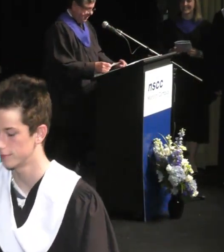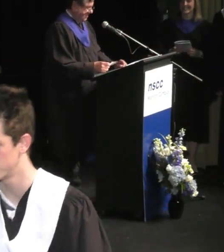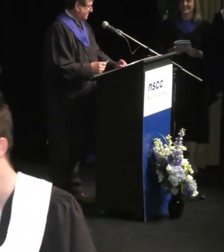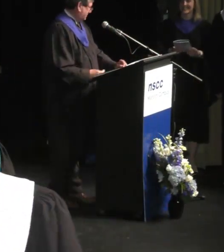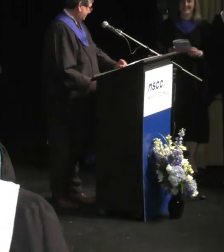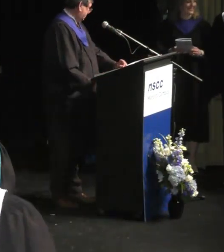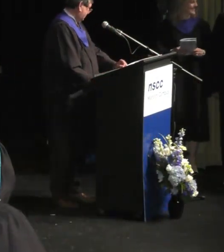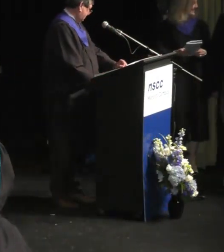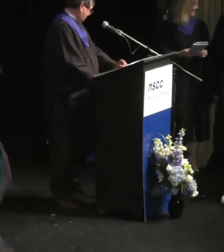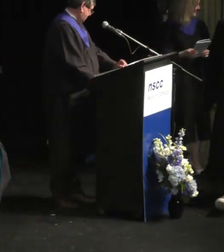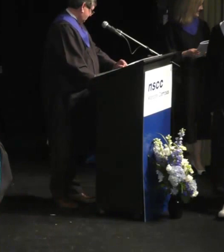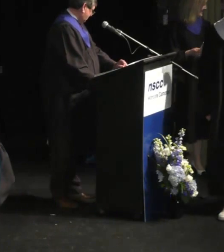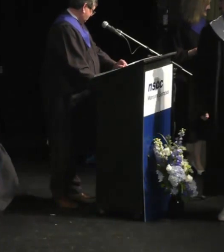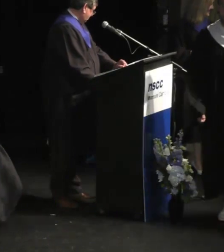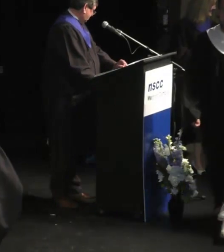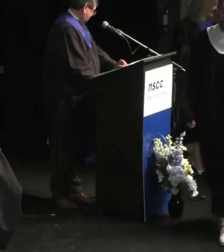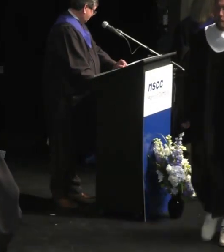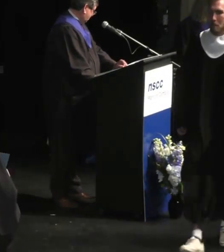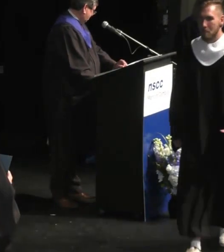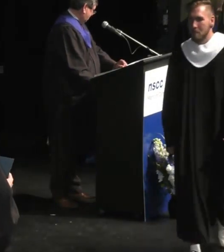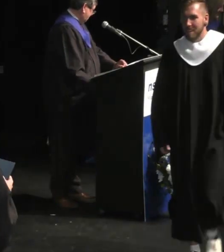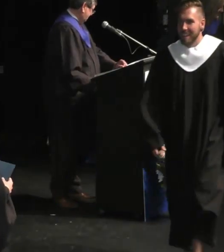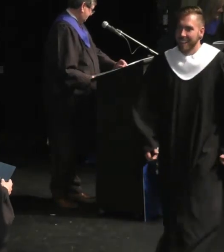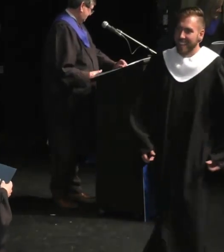Huey McGinnis.